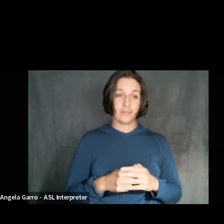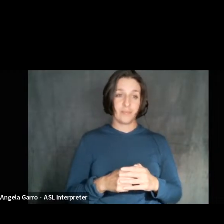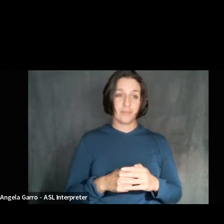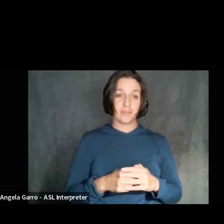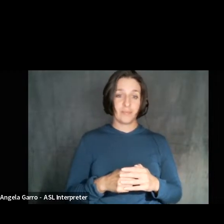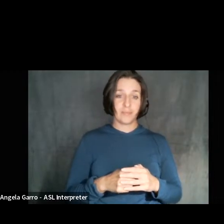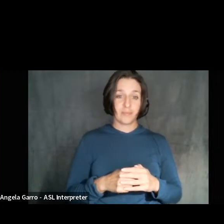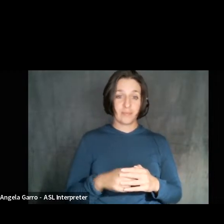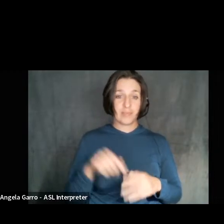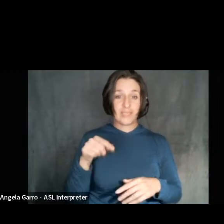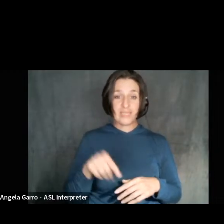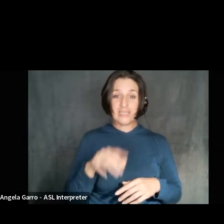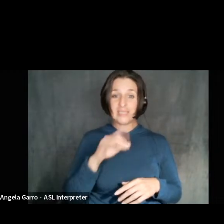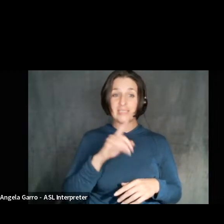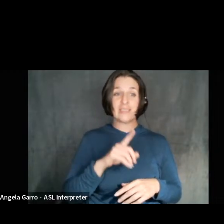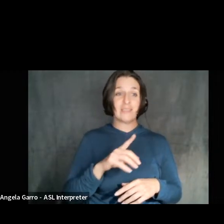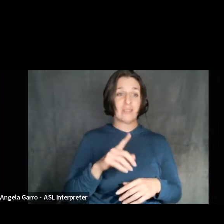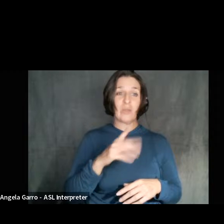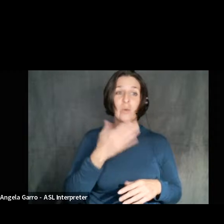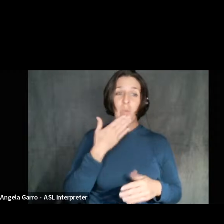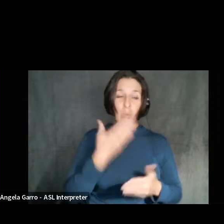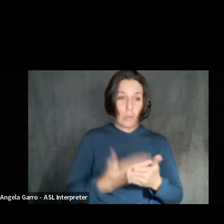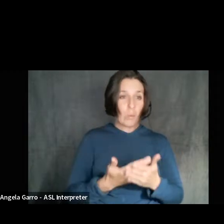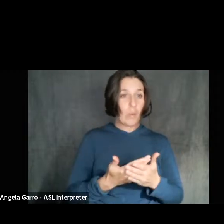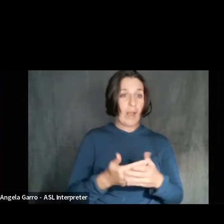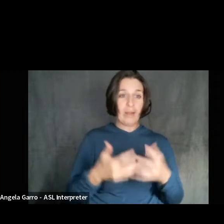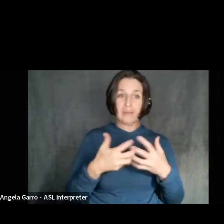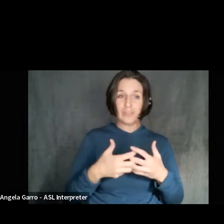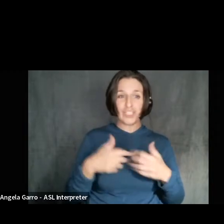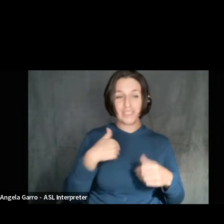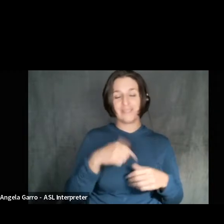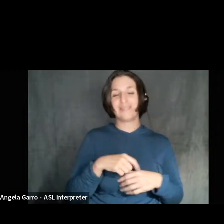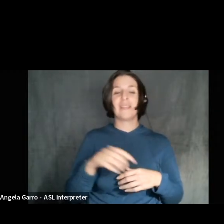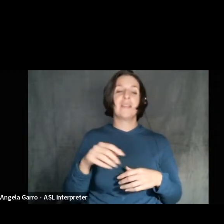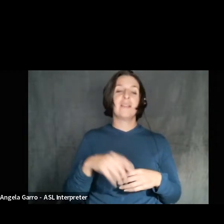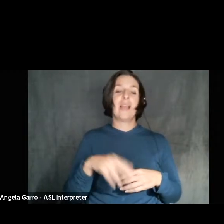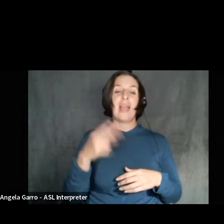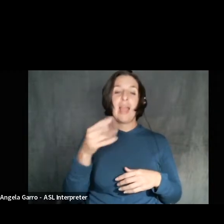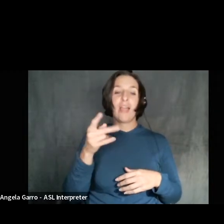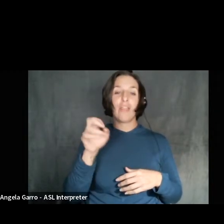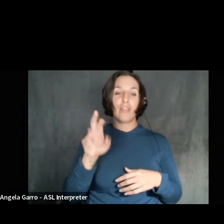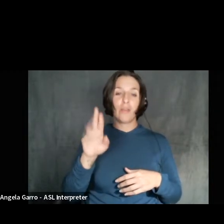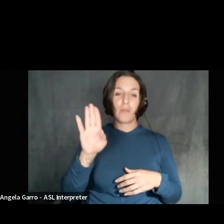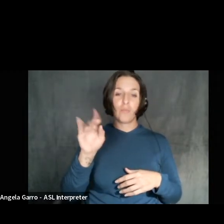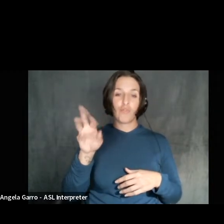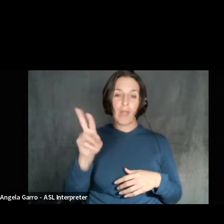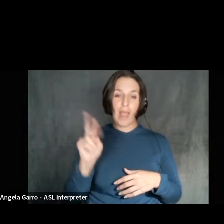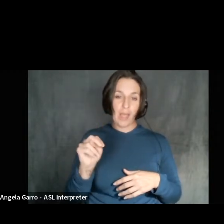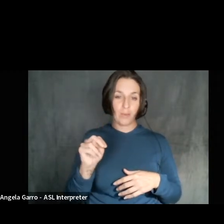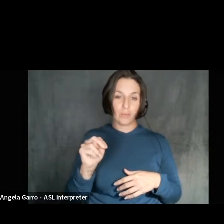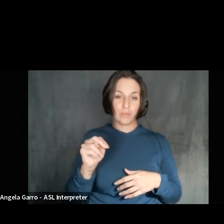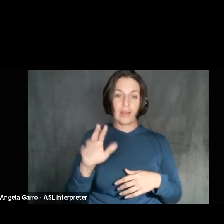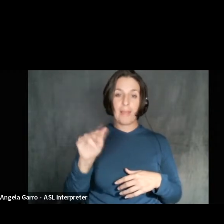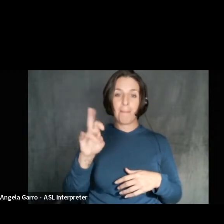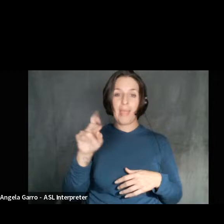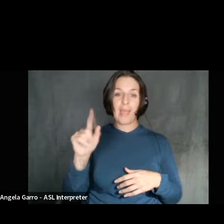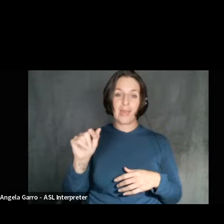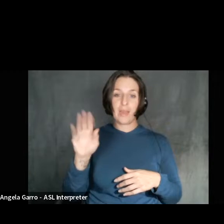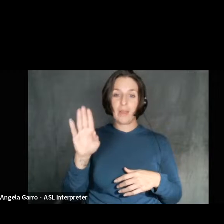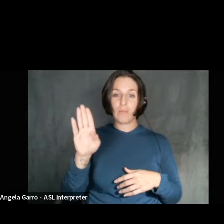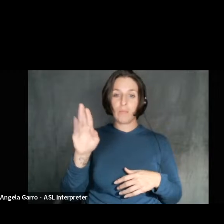here. Well-oiled. Heather Brown. Amanda Brown-Lee,